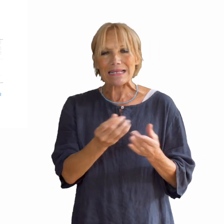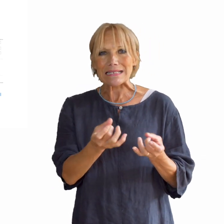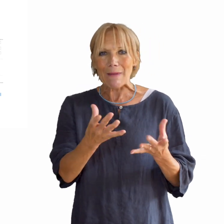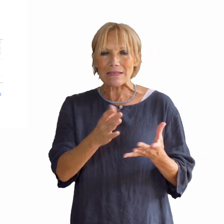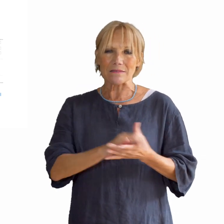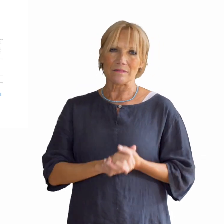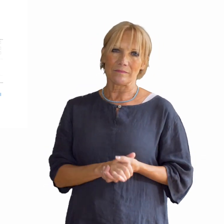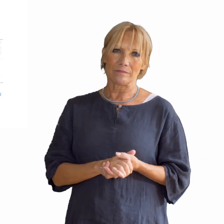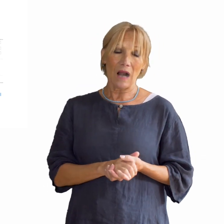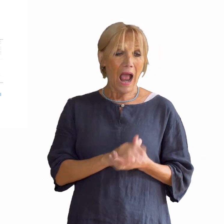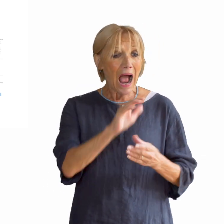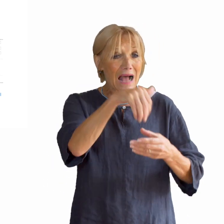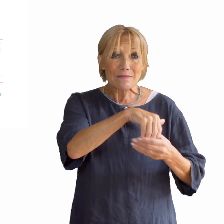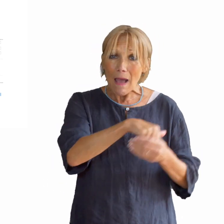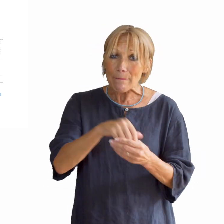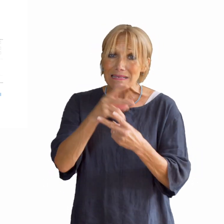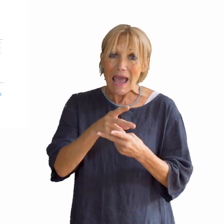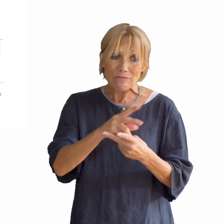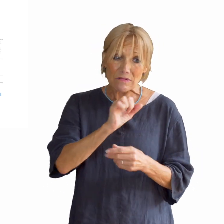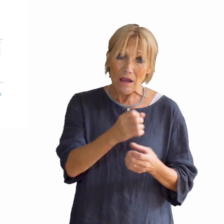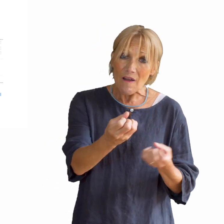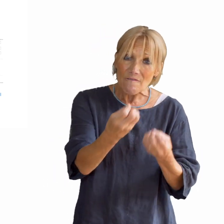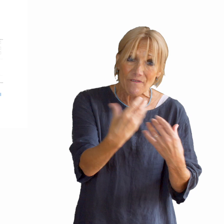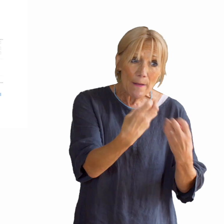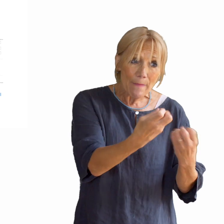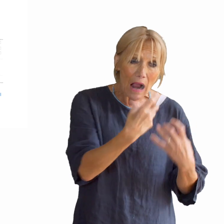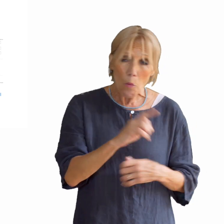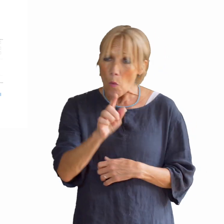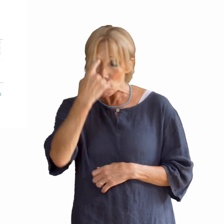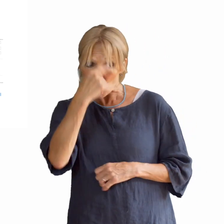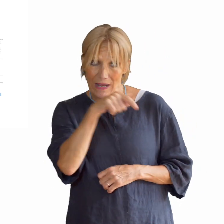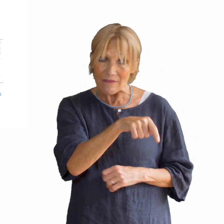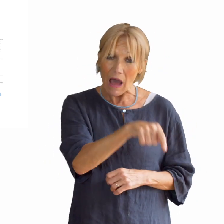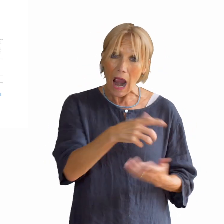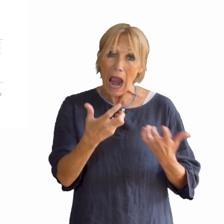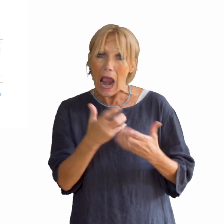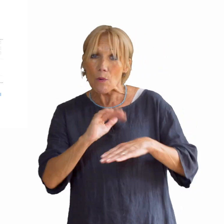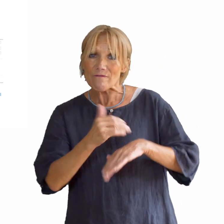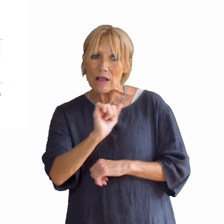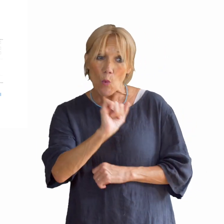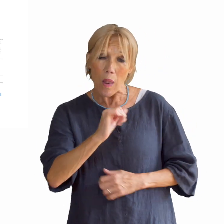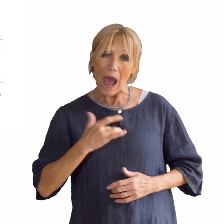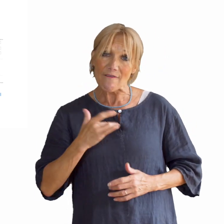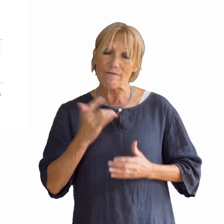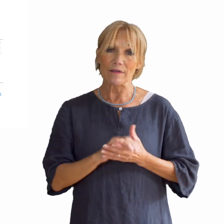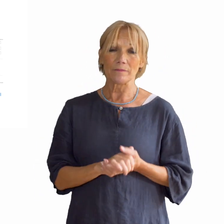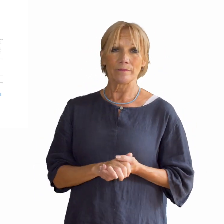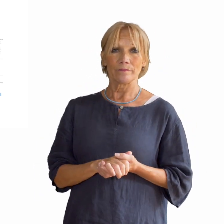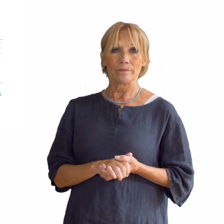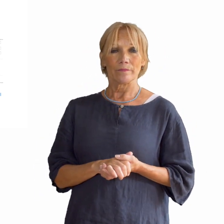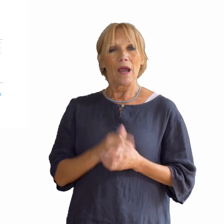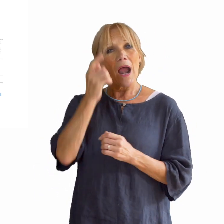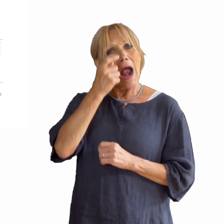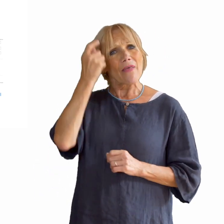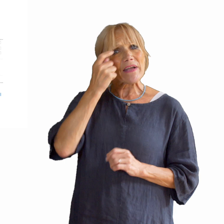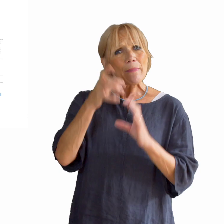and expenditure. Regularly collect feedback from members and carers on what they think of the meeting centre and how it has